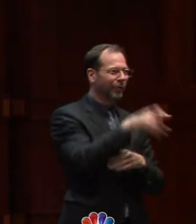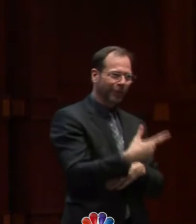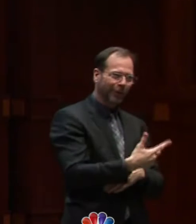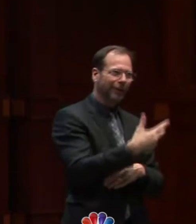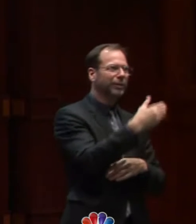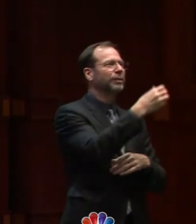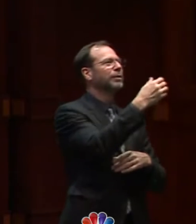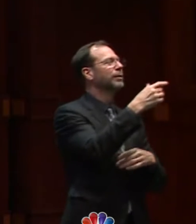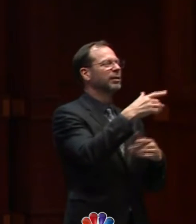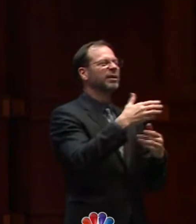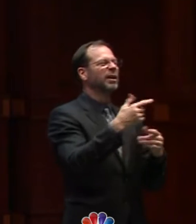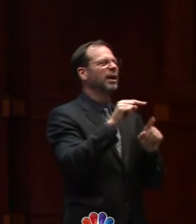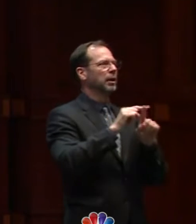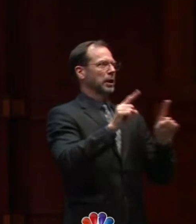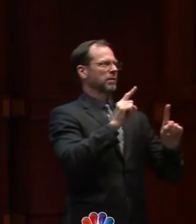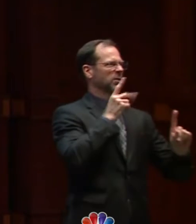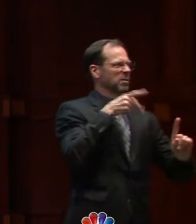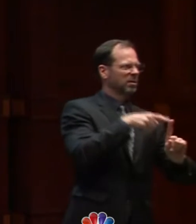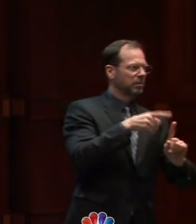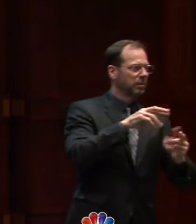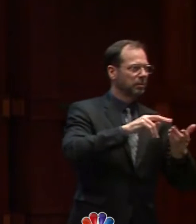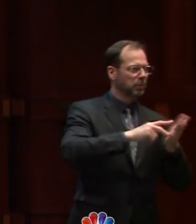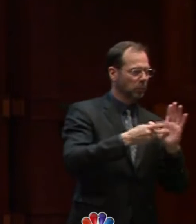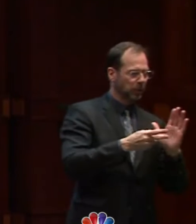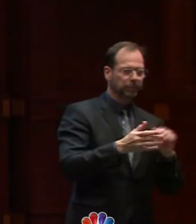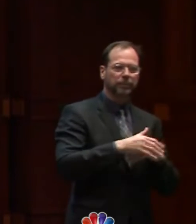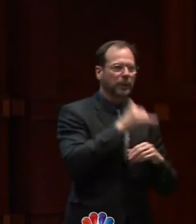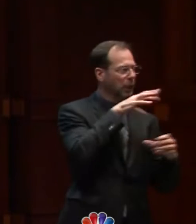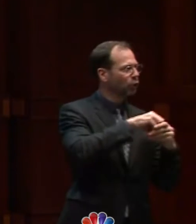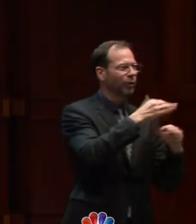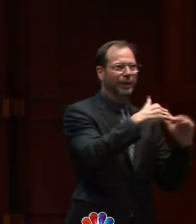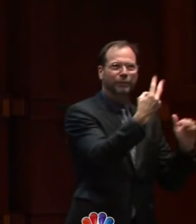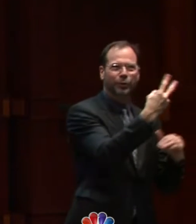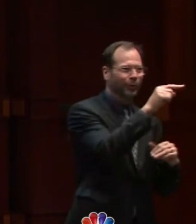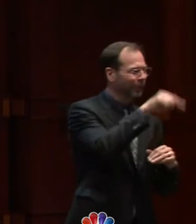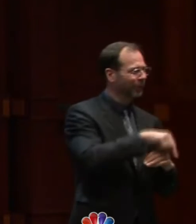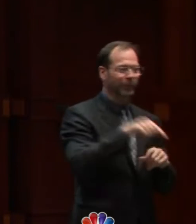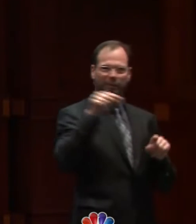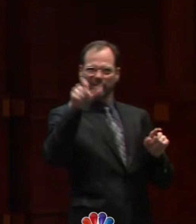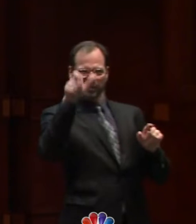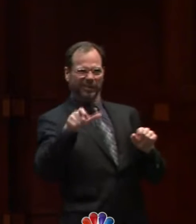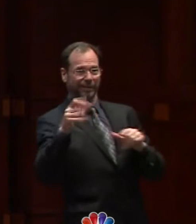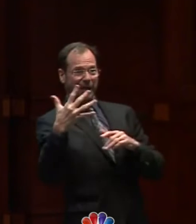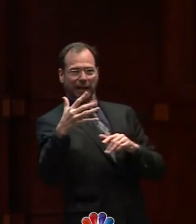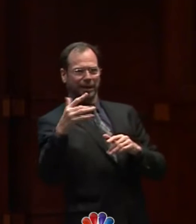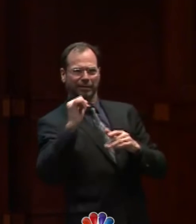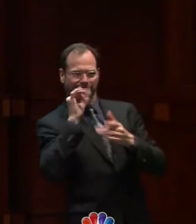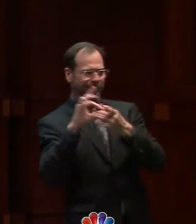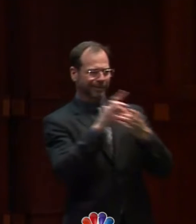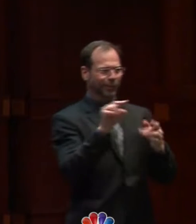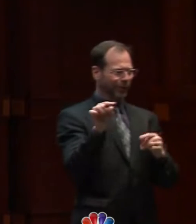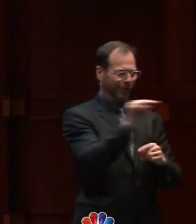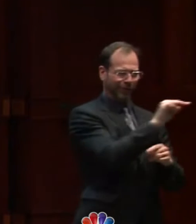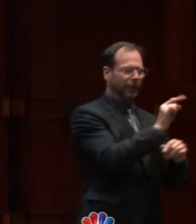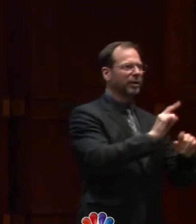where you're using things in a different way. Didn't include level two. We didn't speak to anything of the other alternative types of care sites that